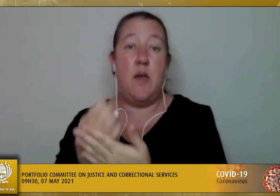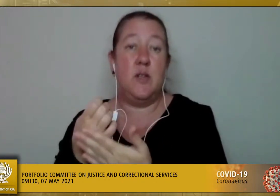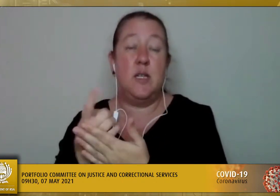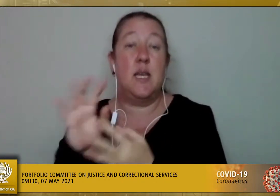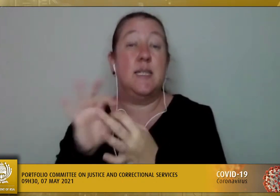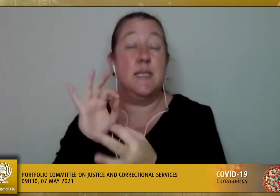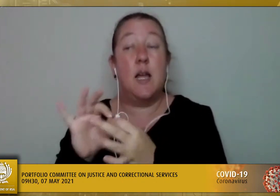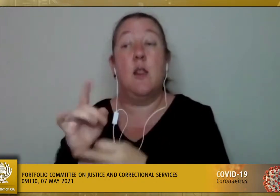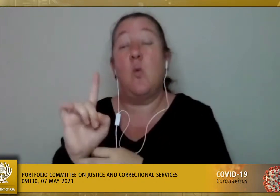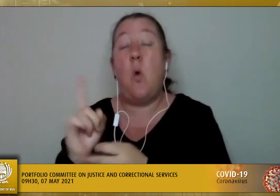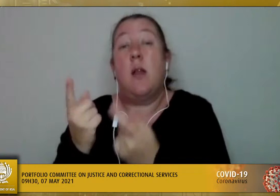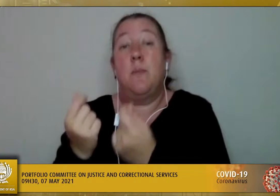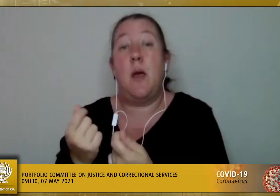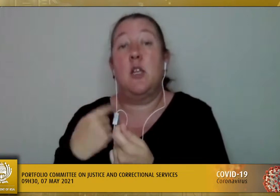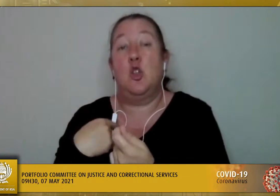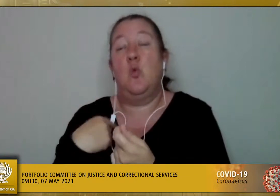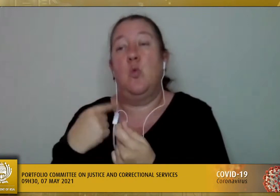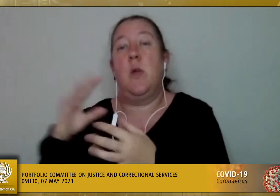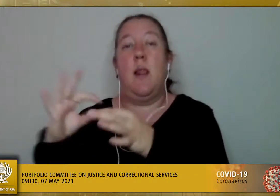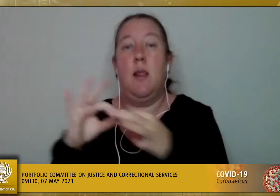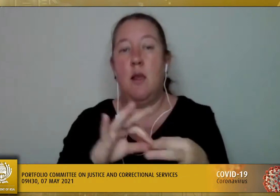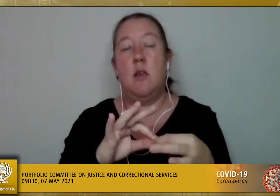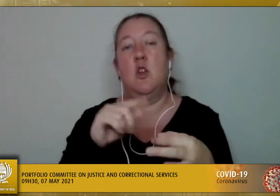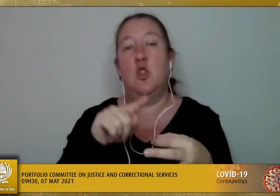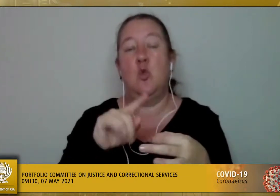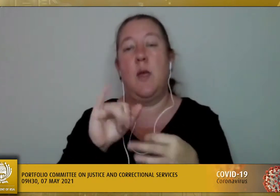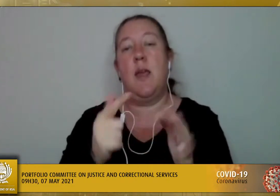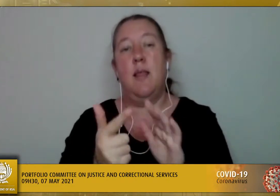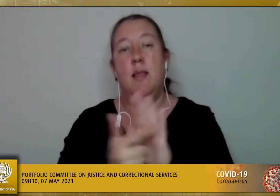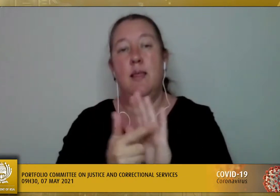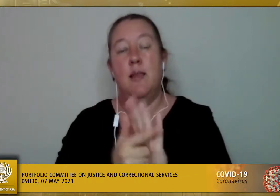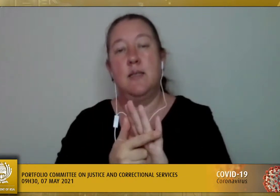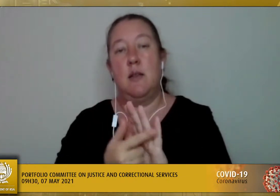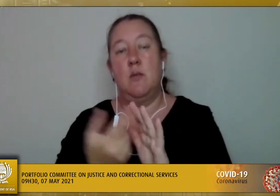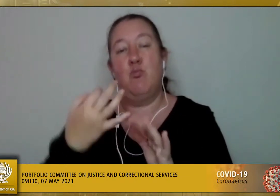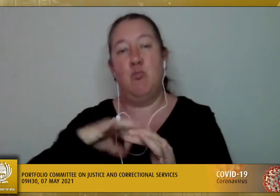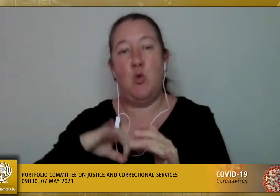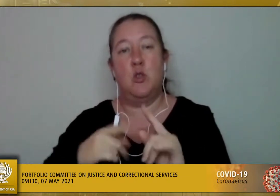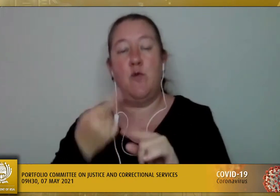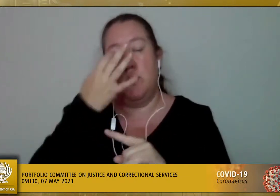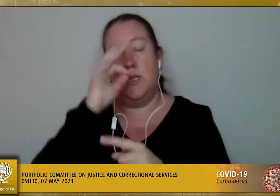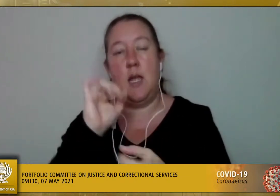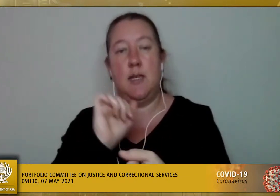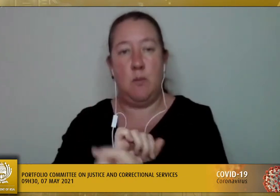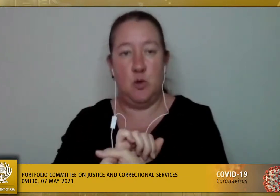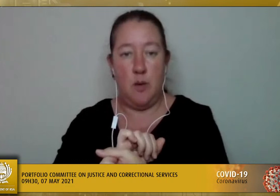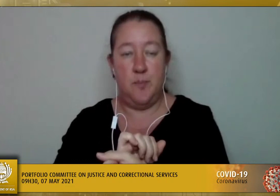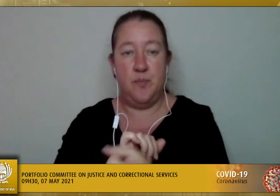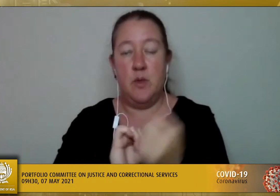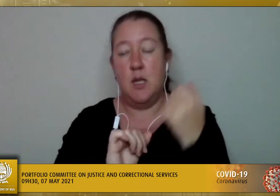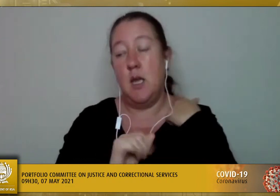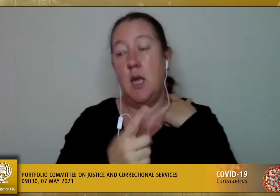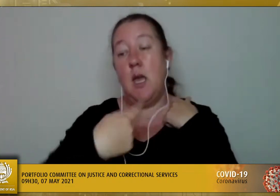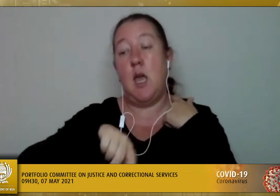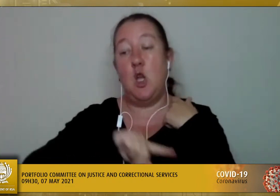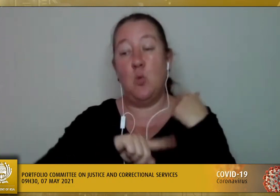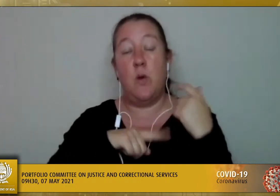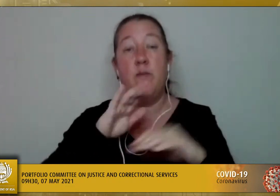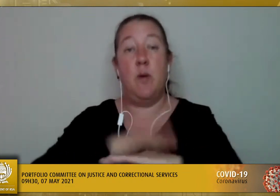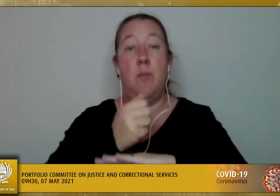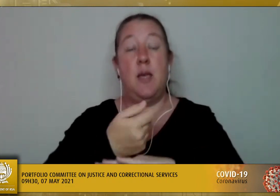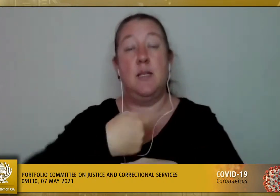what money do we attribute to illicit proceeds from State capture and we have based